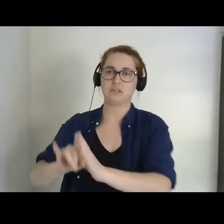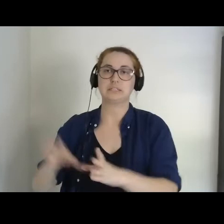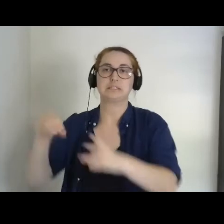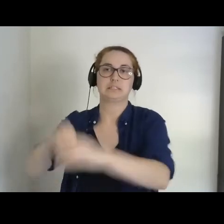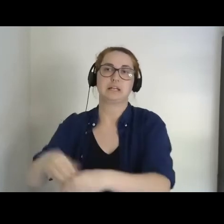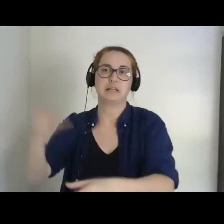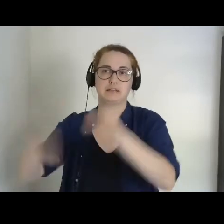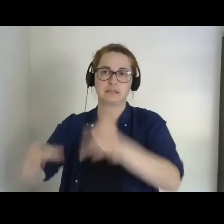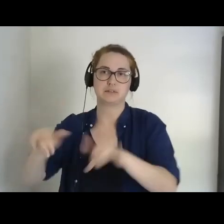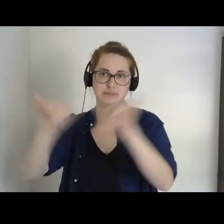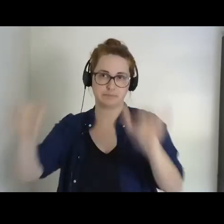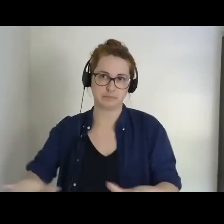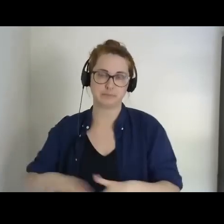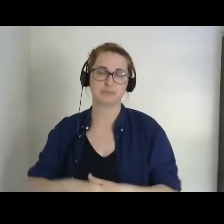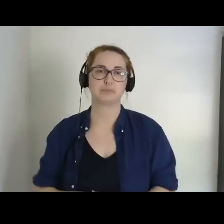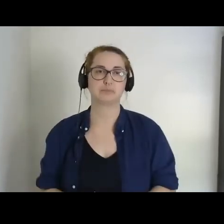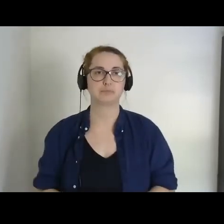system.